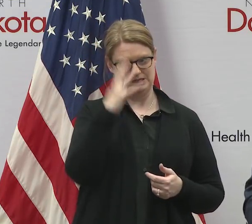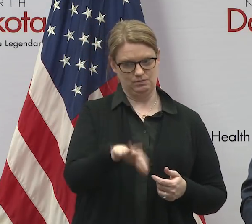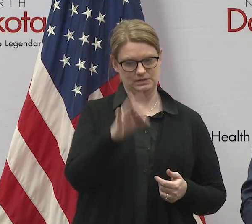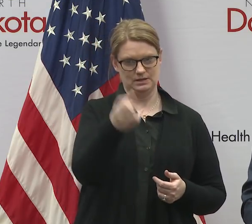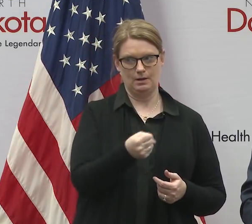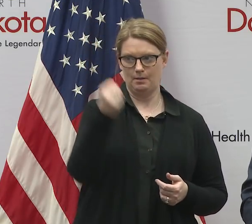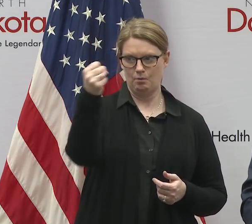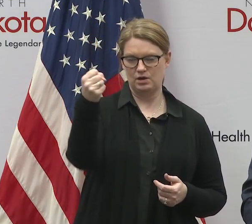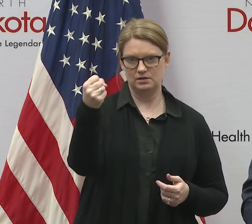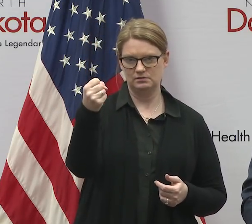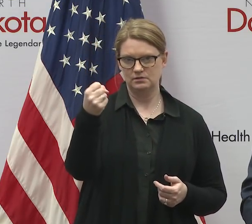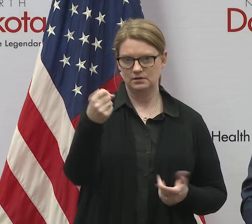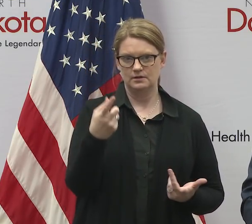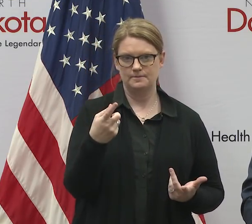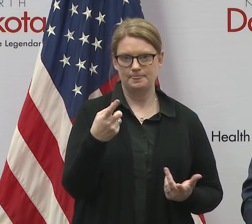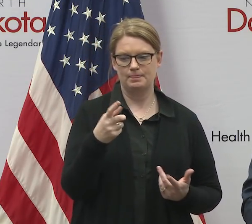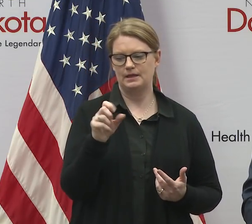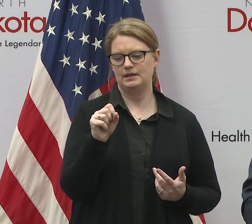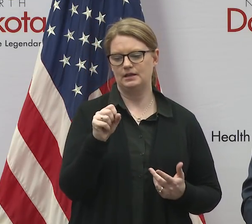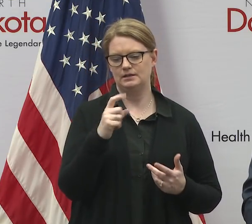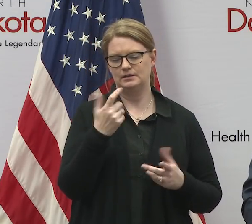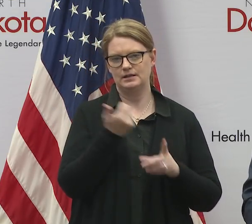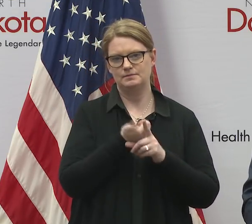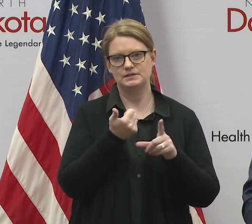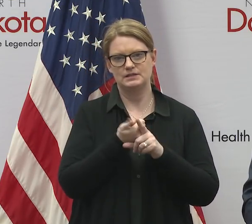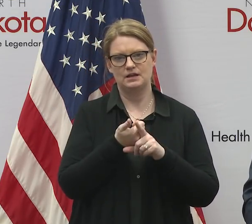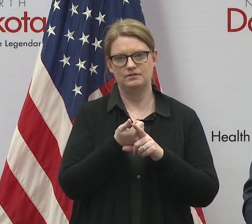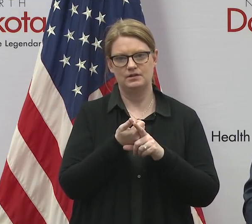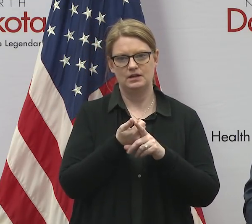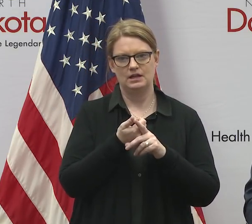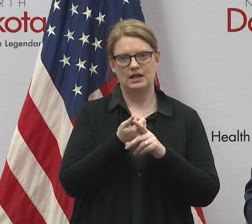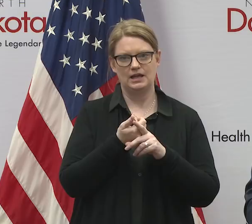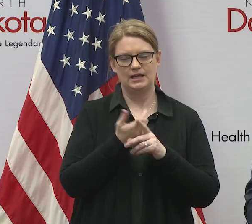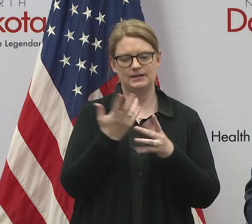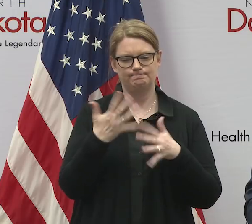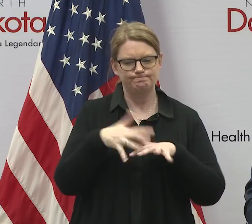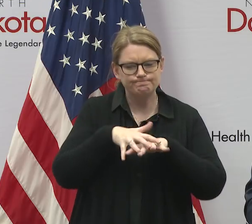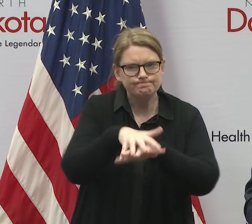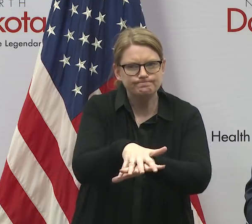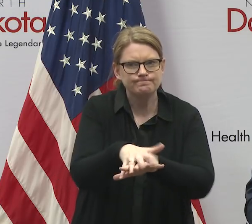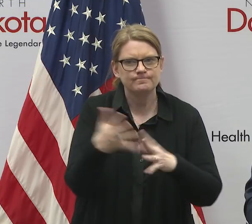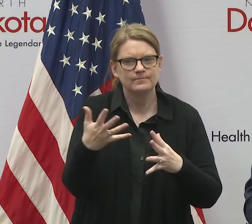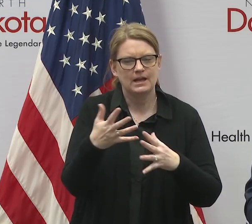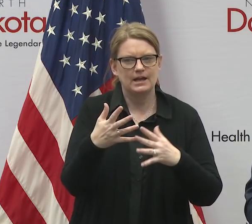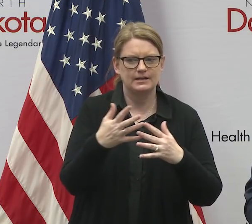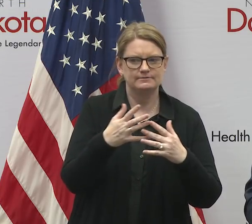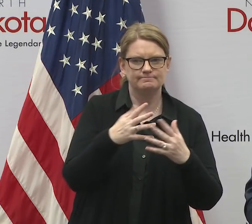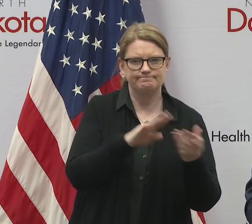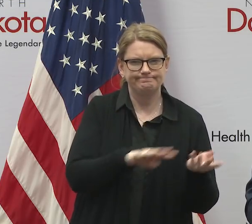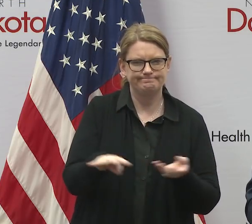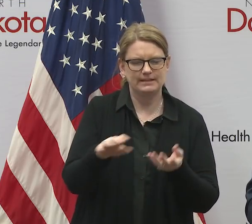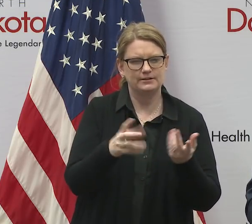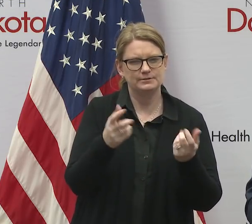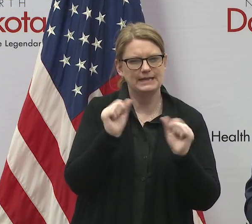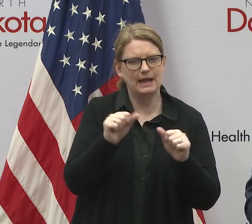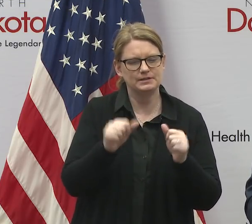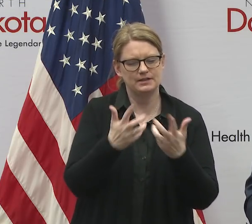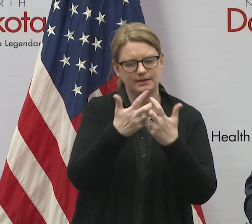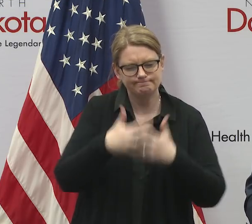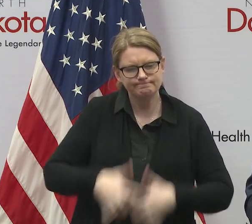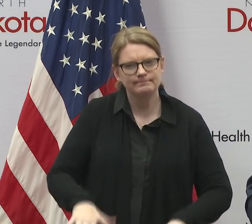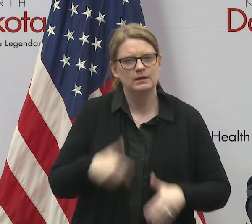And so again, we would think of Clay County and other counties that border our eastern border, where we've